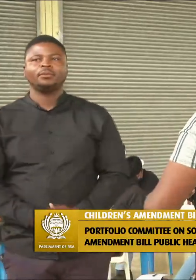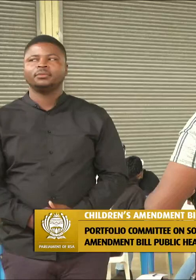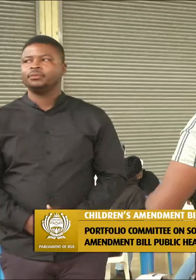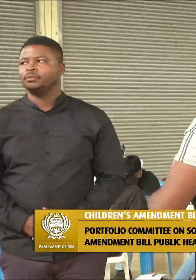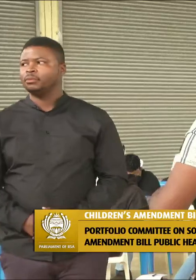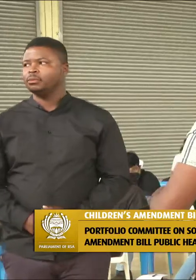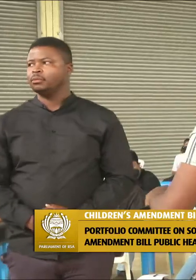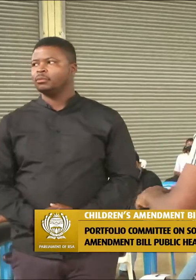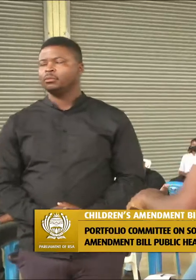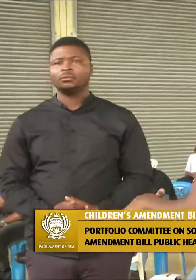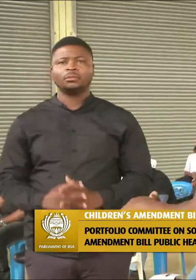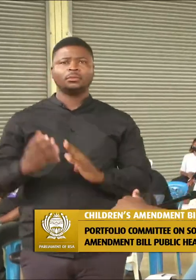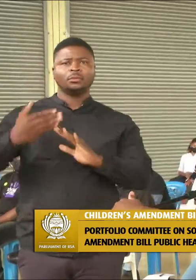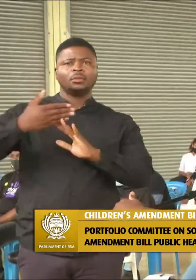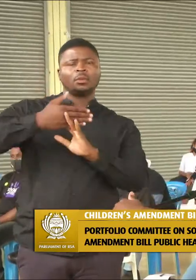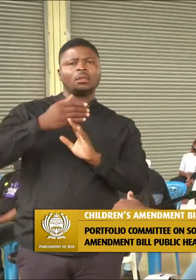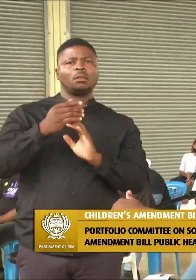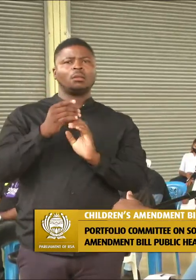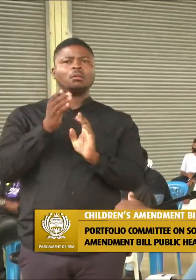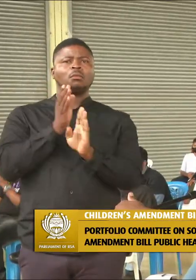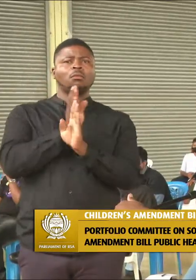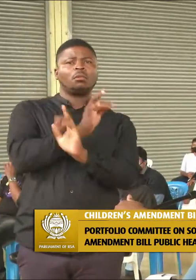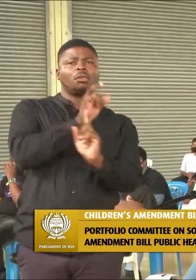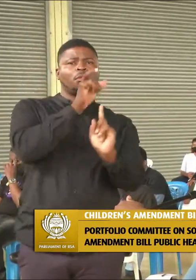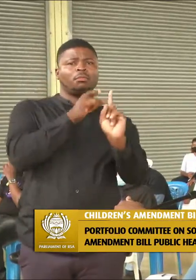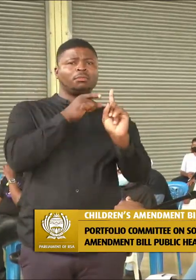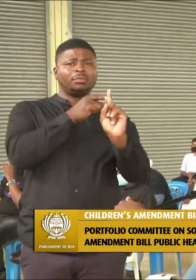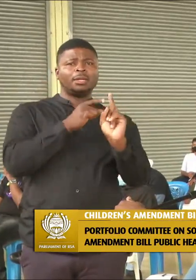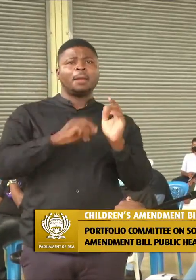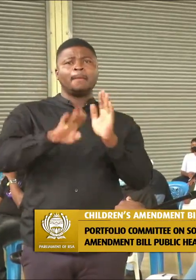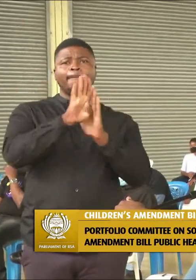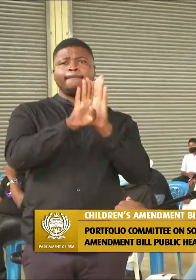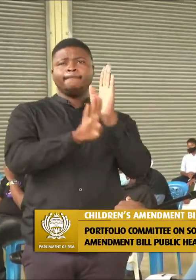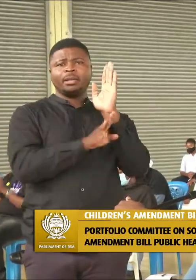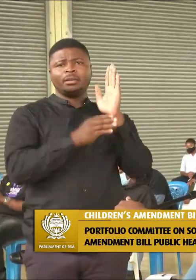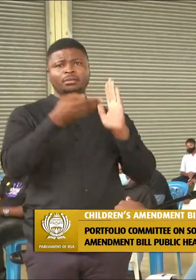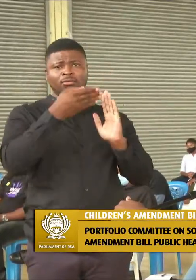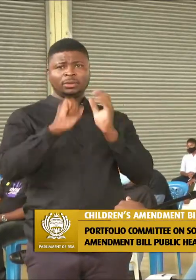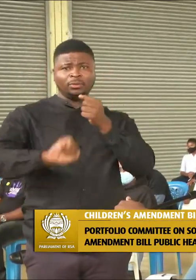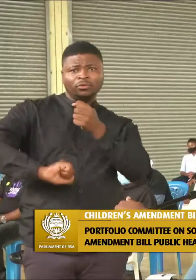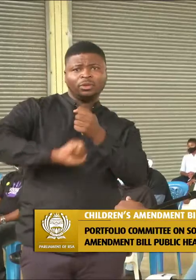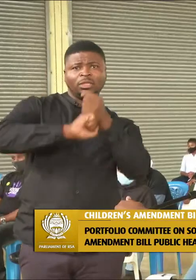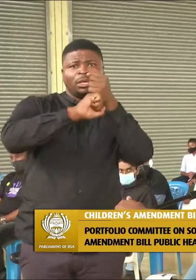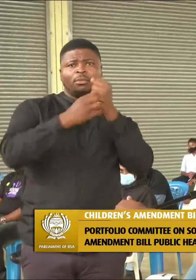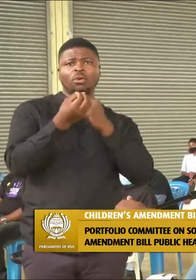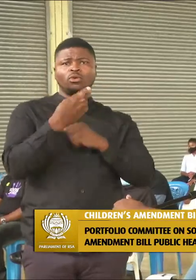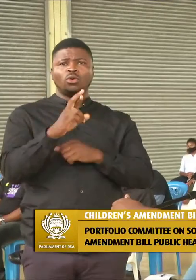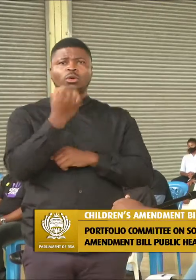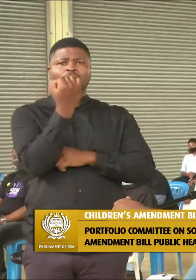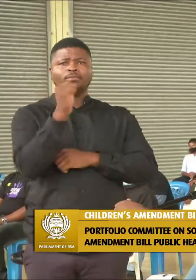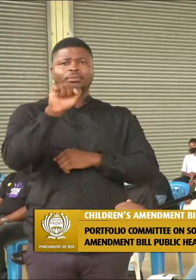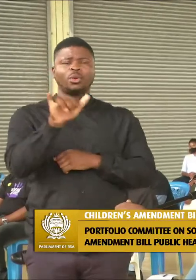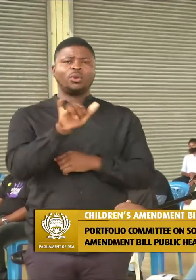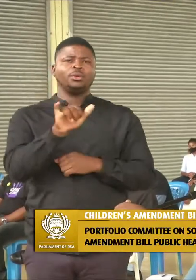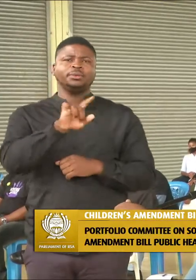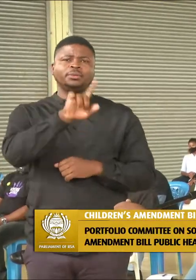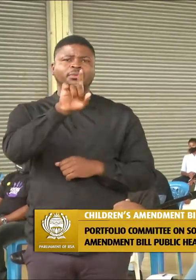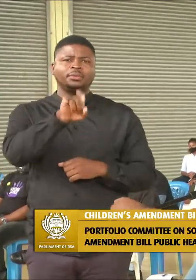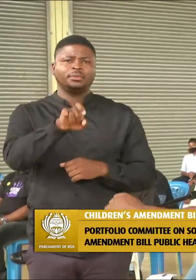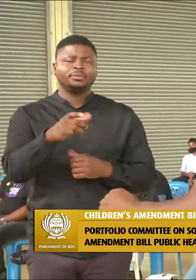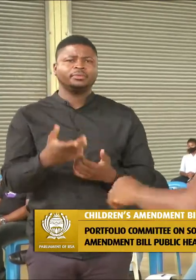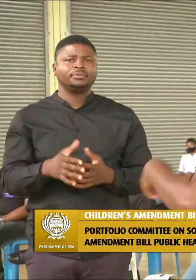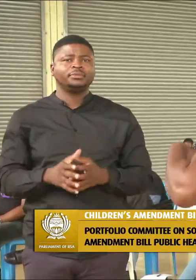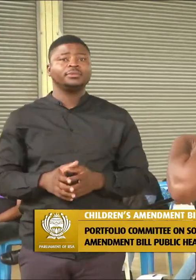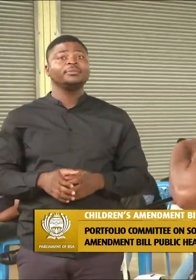Excuse me, the previous speaker, do you support the bill or not? Uyayeseka ibill noma cha?